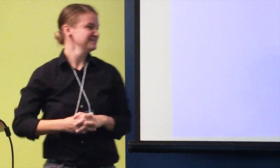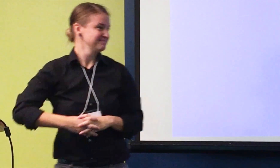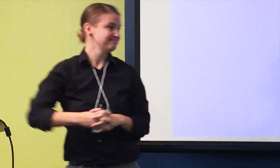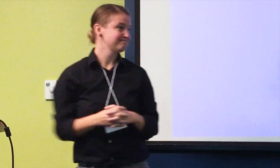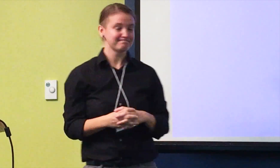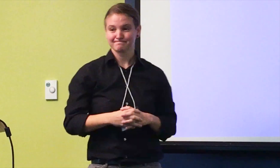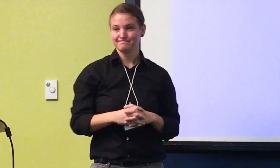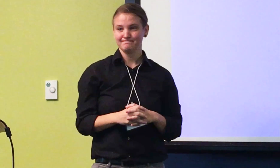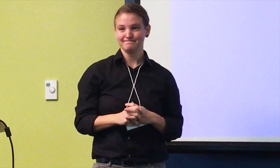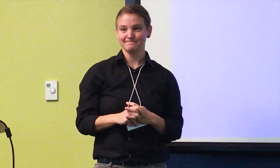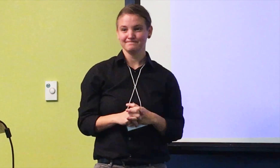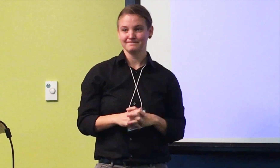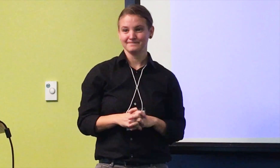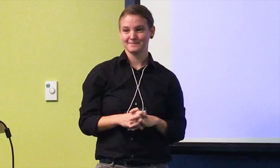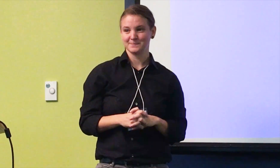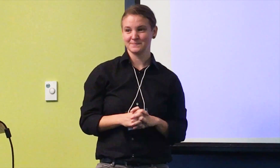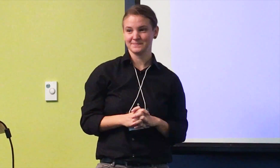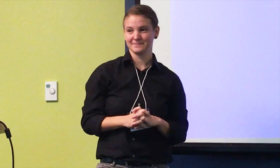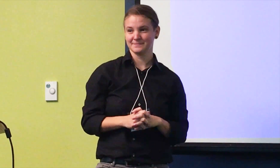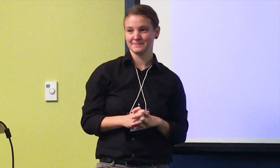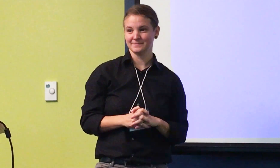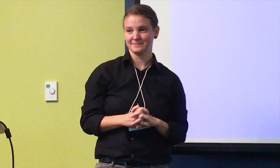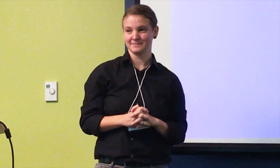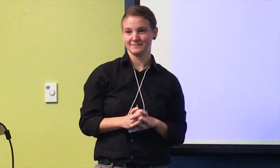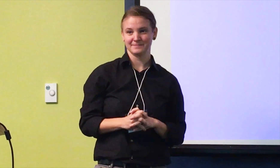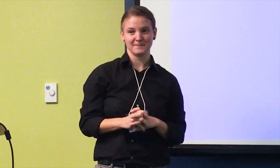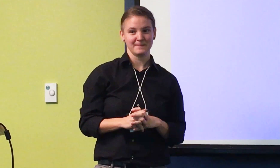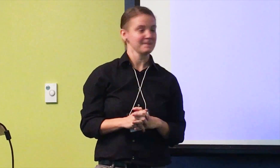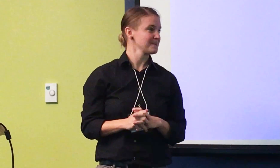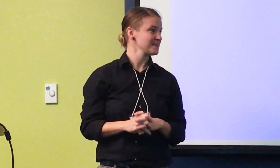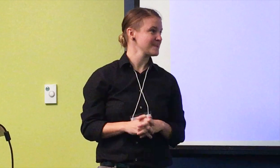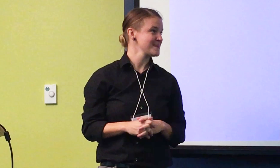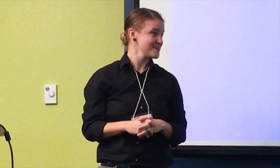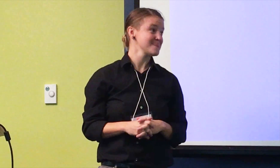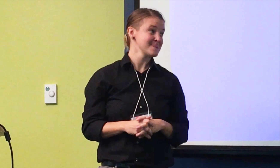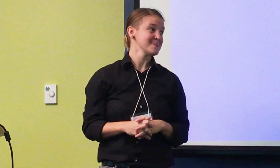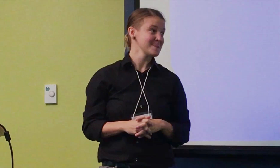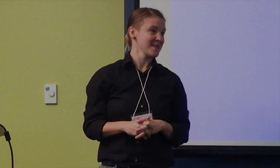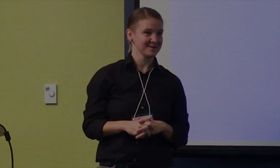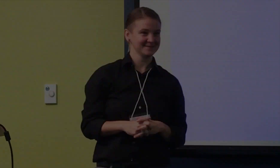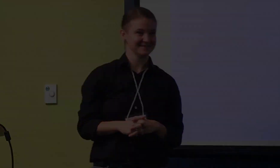Okay, well, thank you very much. Thank you all. Thank you.